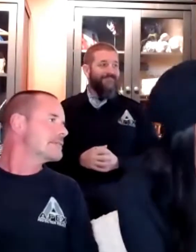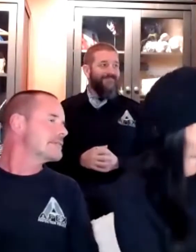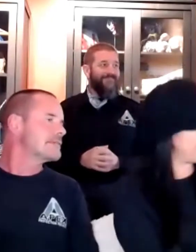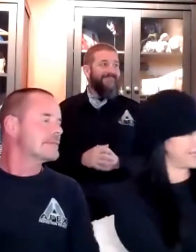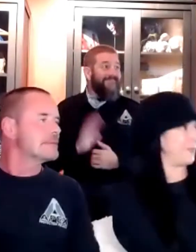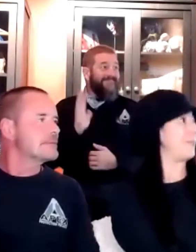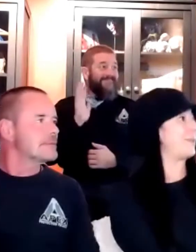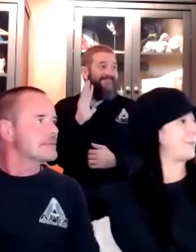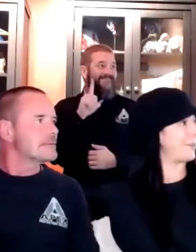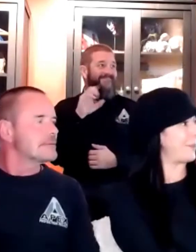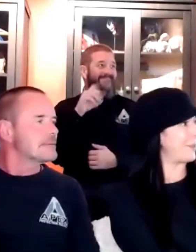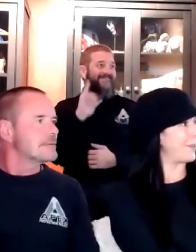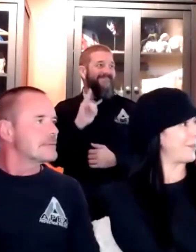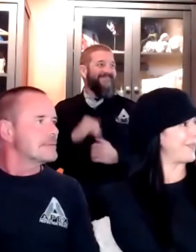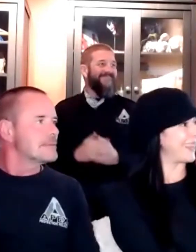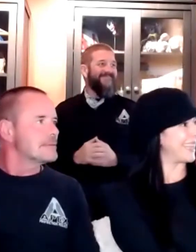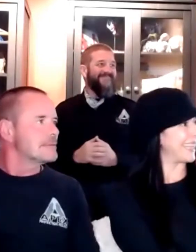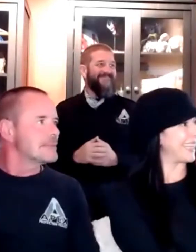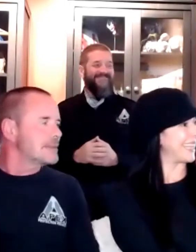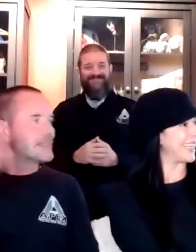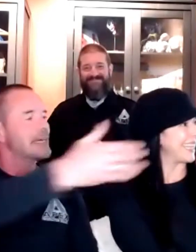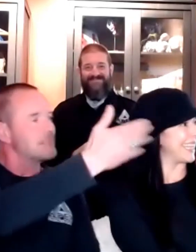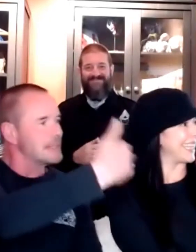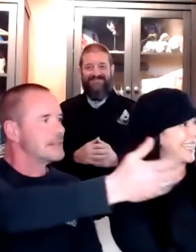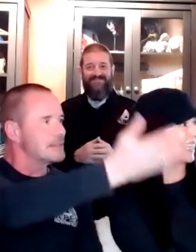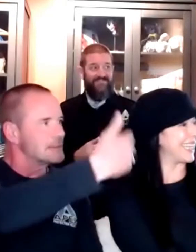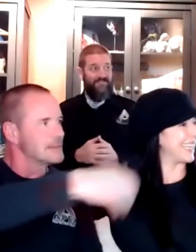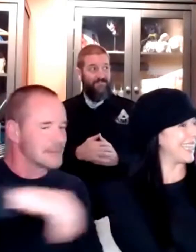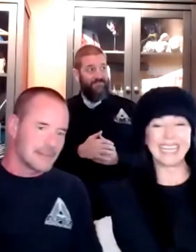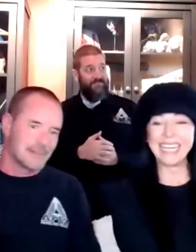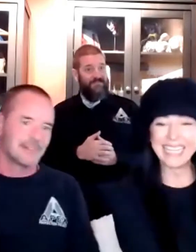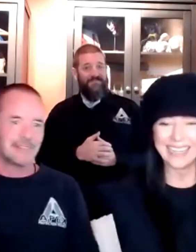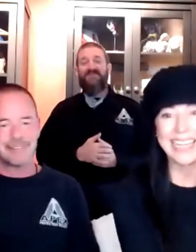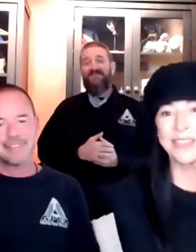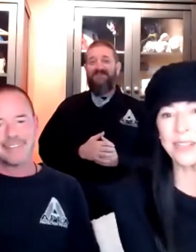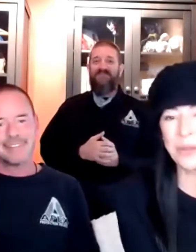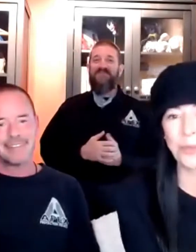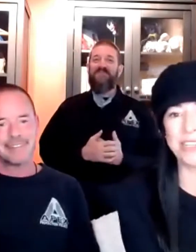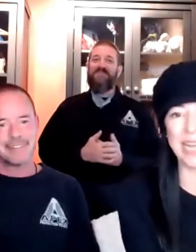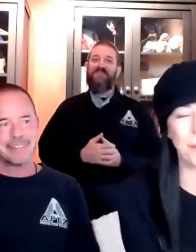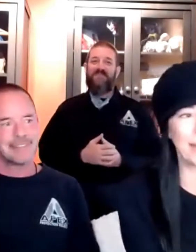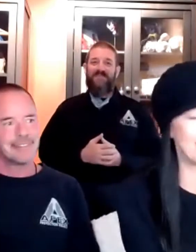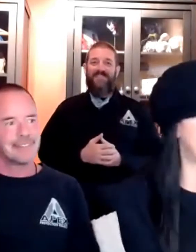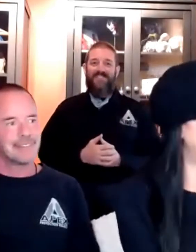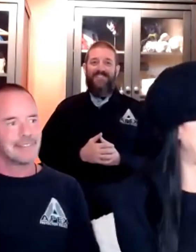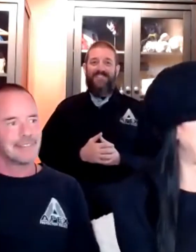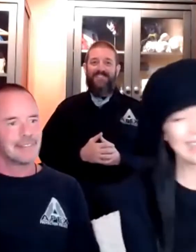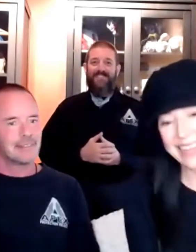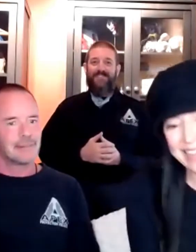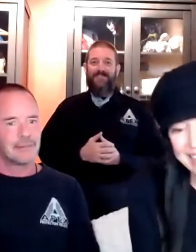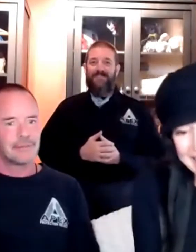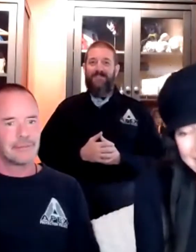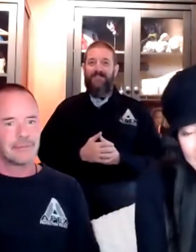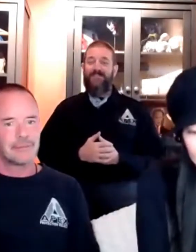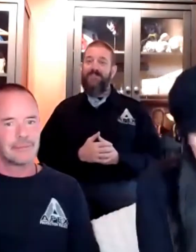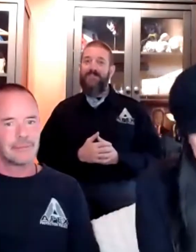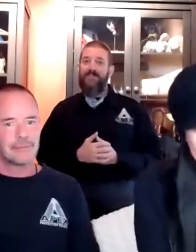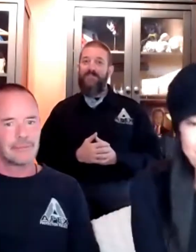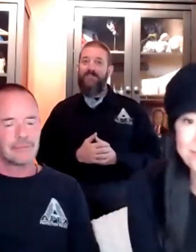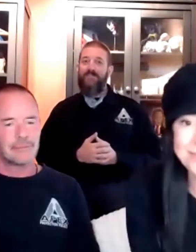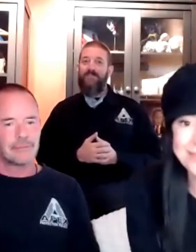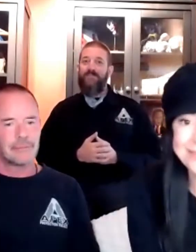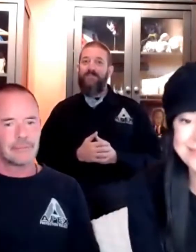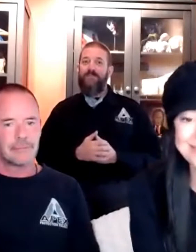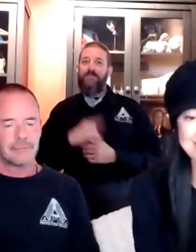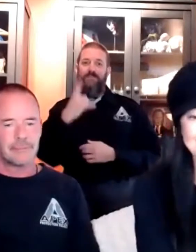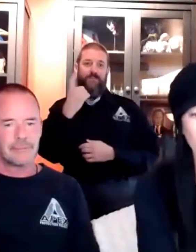Hi, Loki. And here he is making an appearance. So for everyone, just to reiterate that in terms of the auction item, which